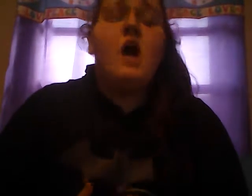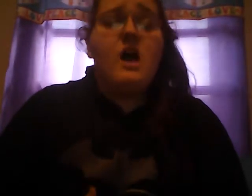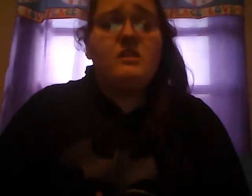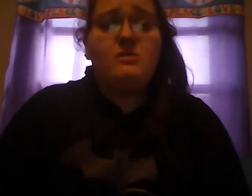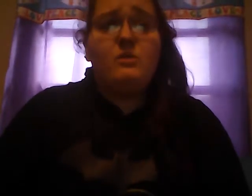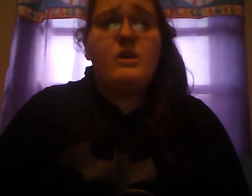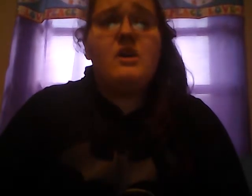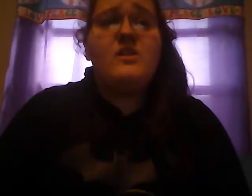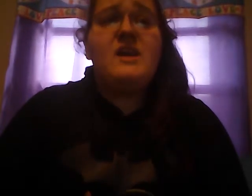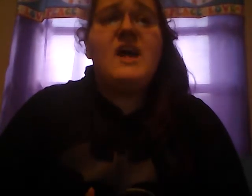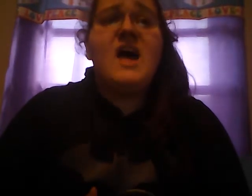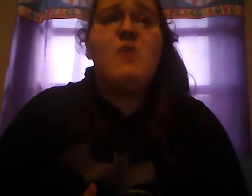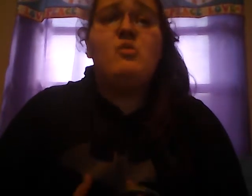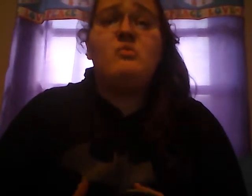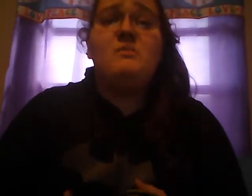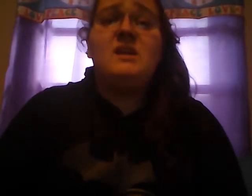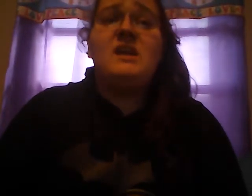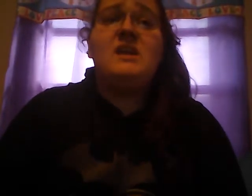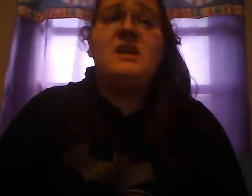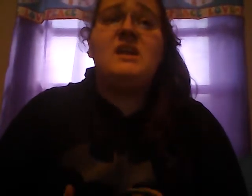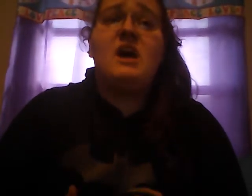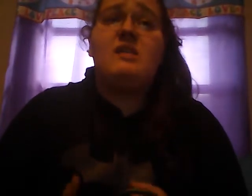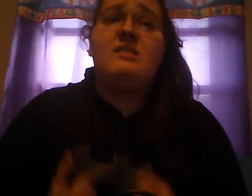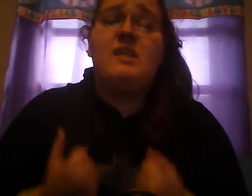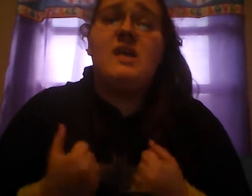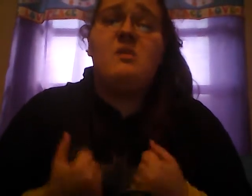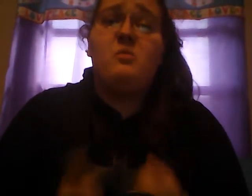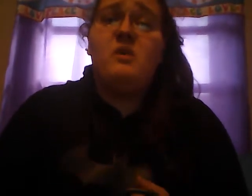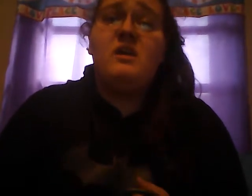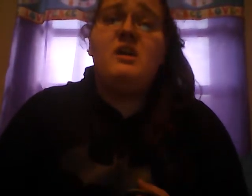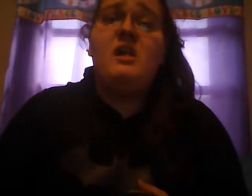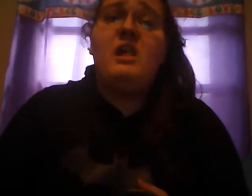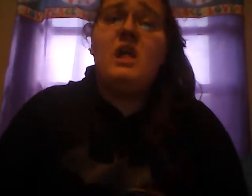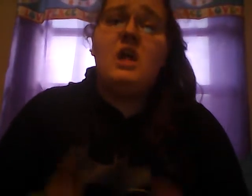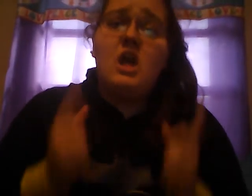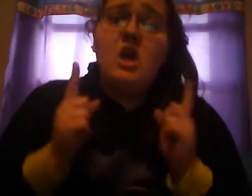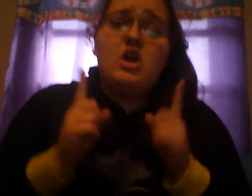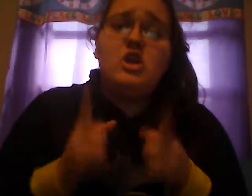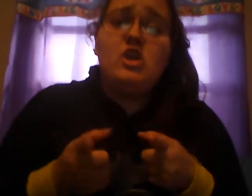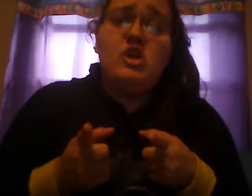I swear that I will mean it. I'll say, will you